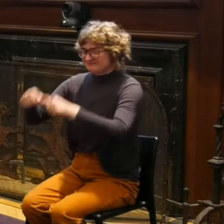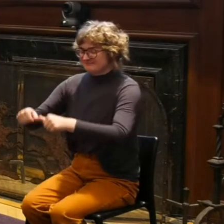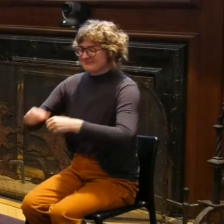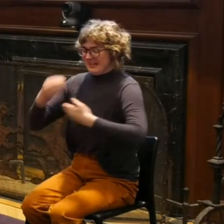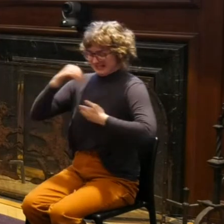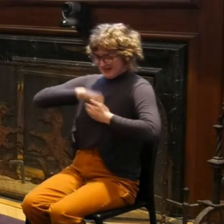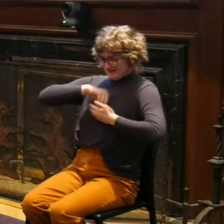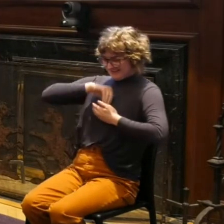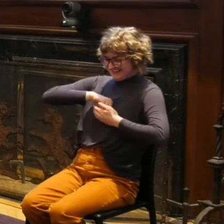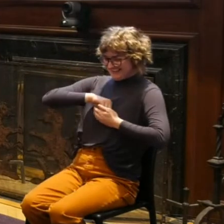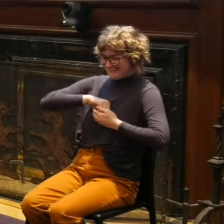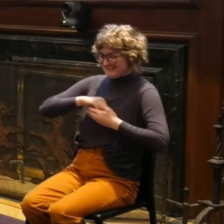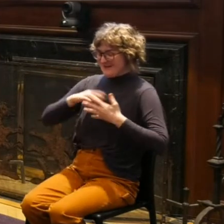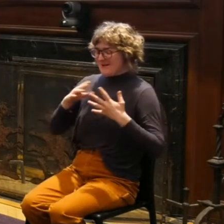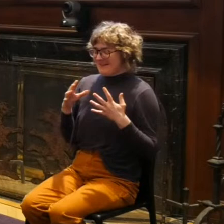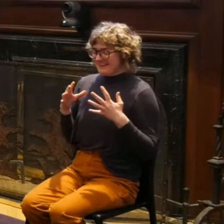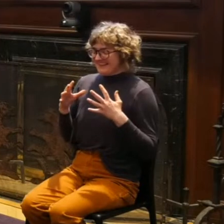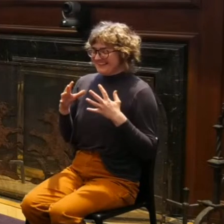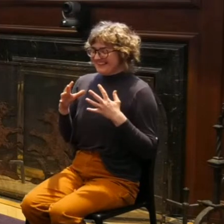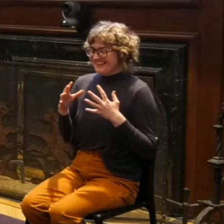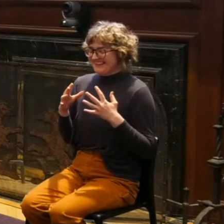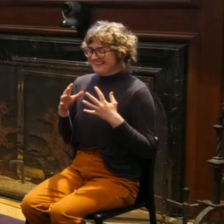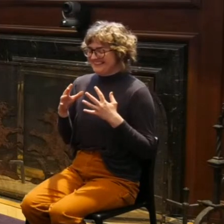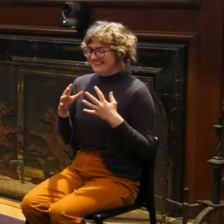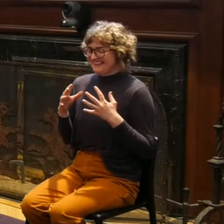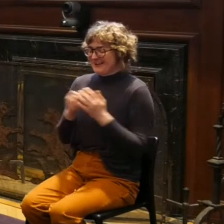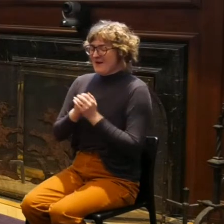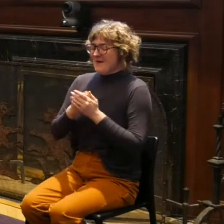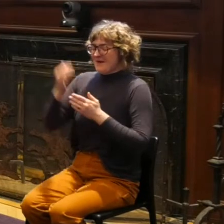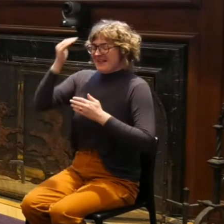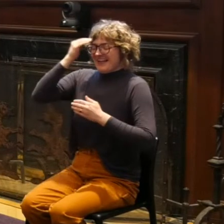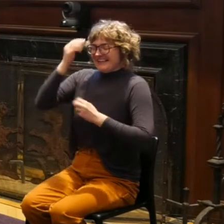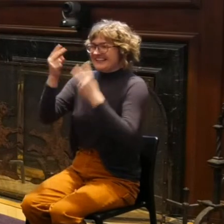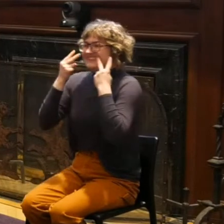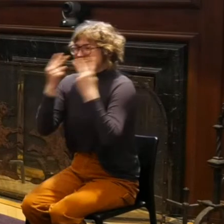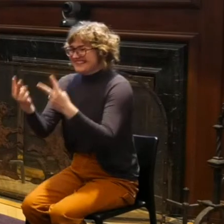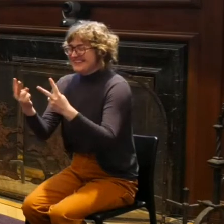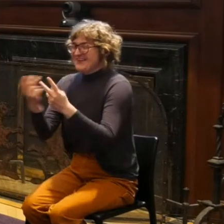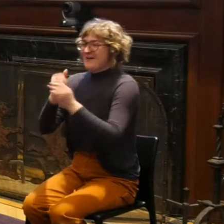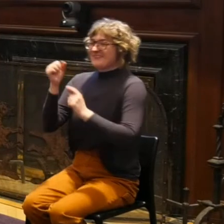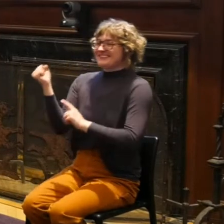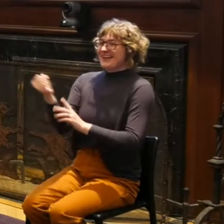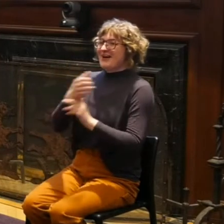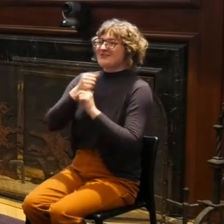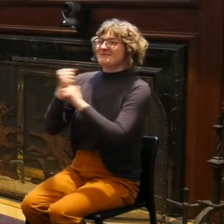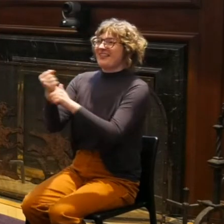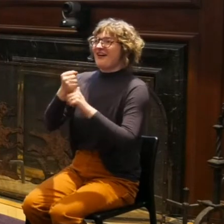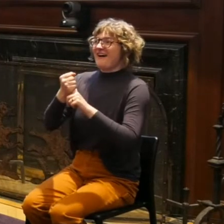me, tearing yields to a new growing me that I cannot now see, holding a talisman aloft.